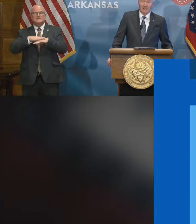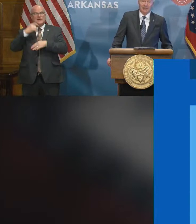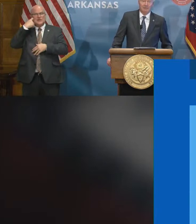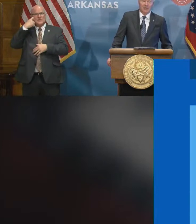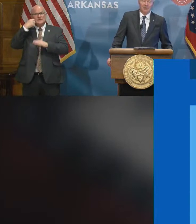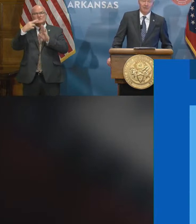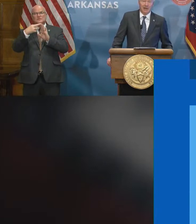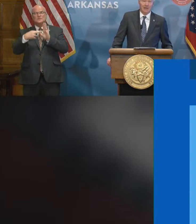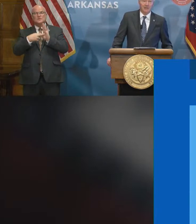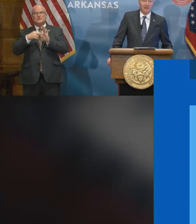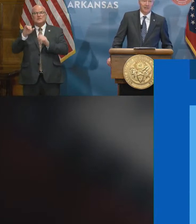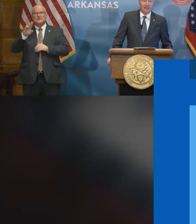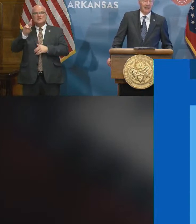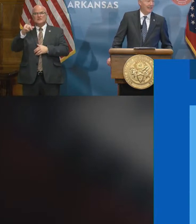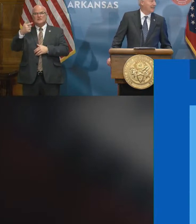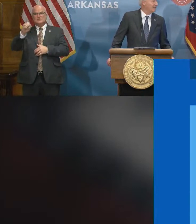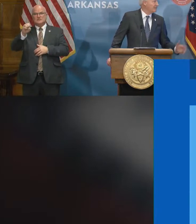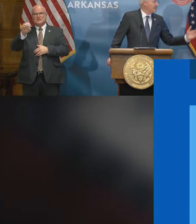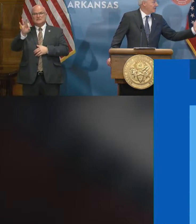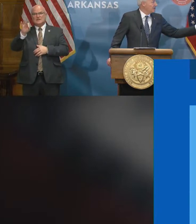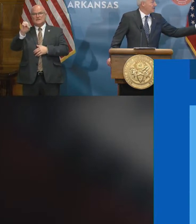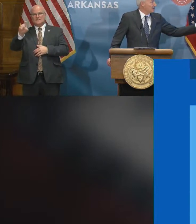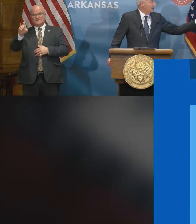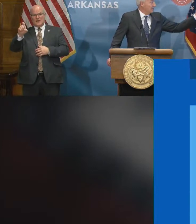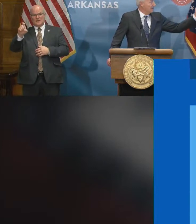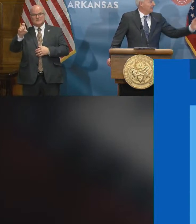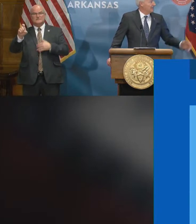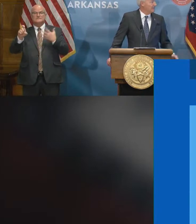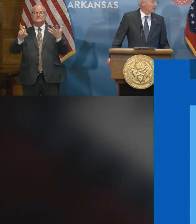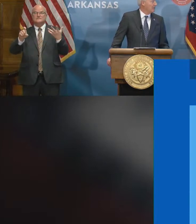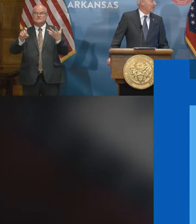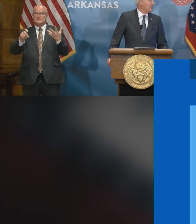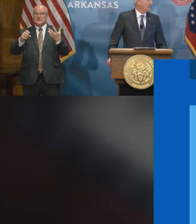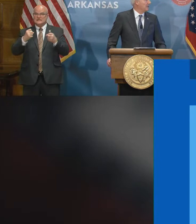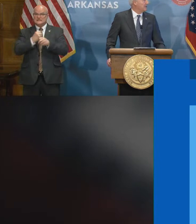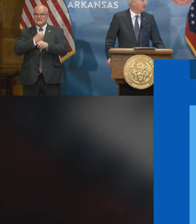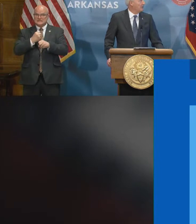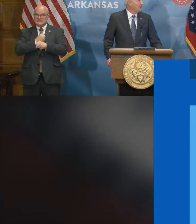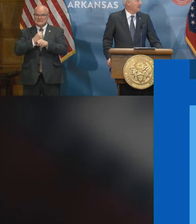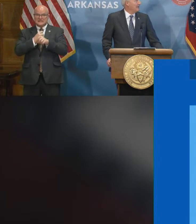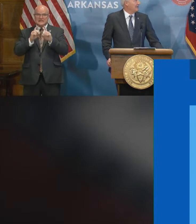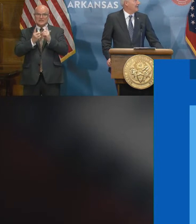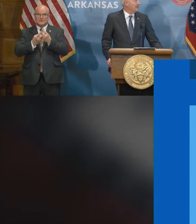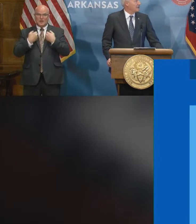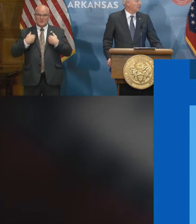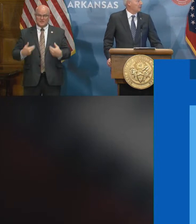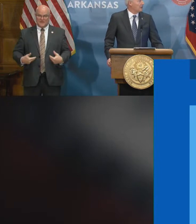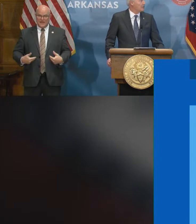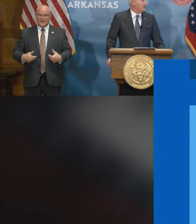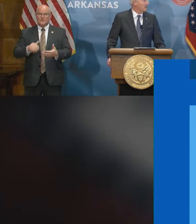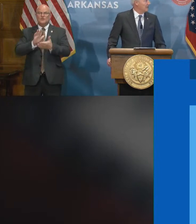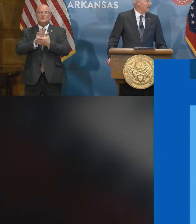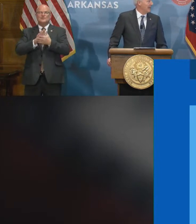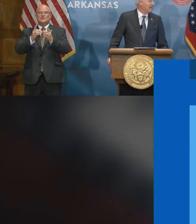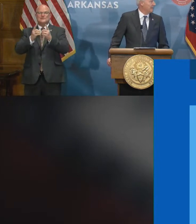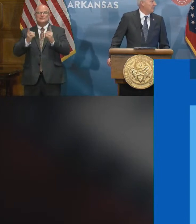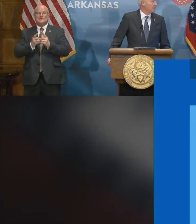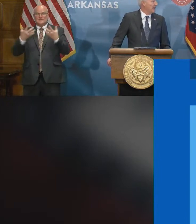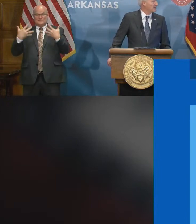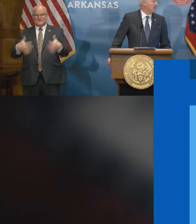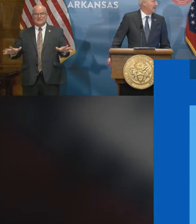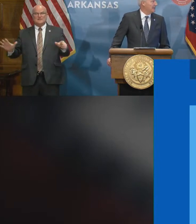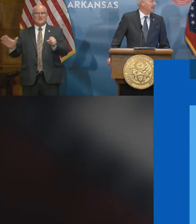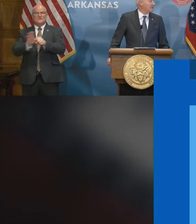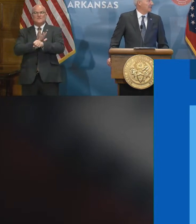recent ruling of Judge Fox. And statistically, according to the Department of Health, school districts that have had a